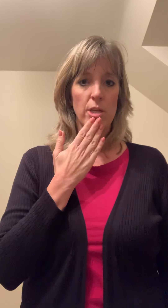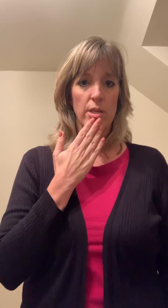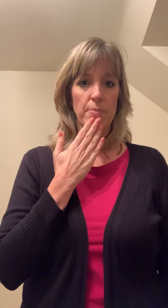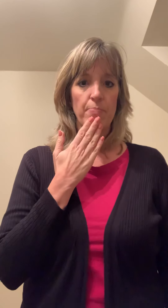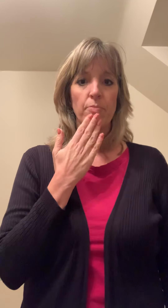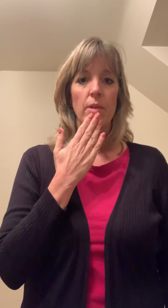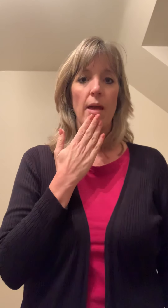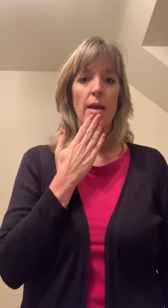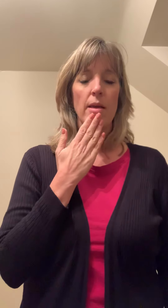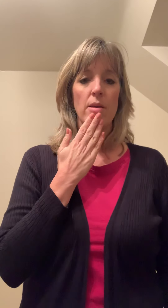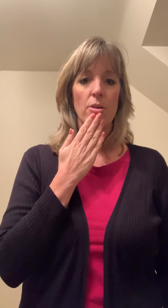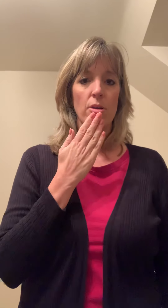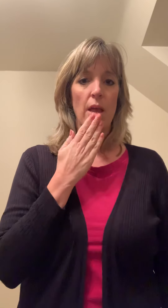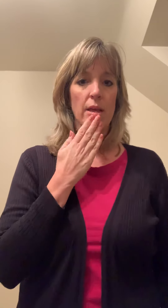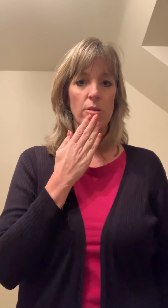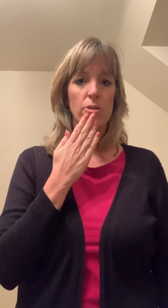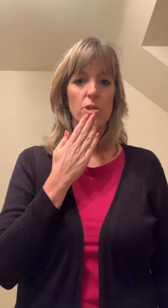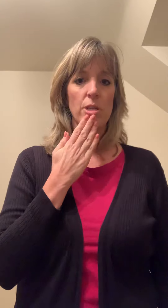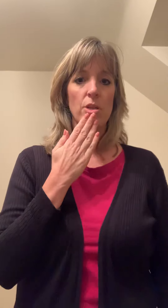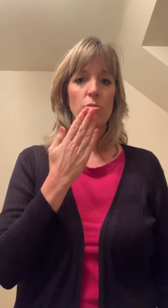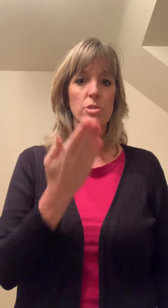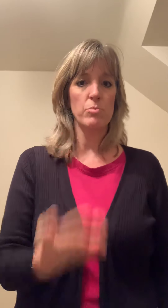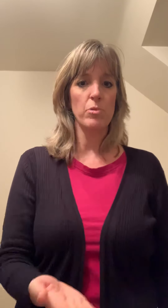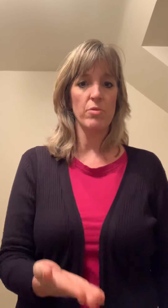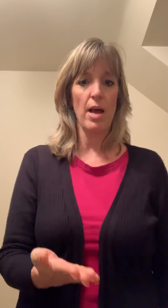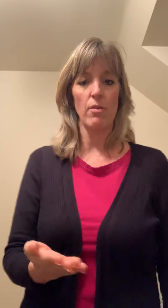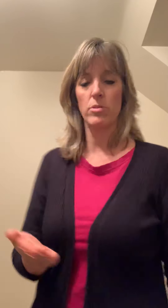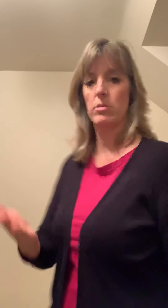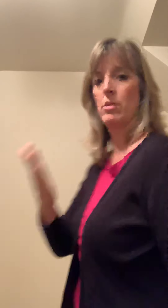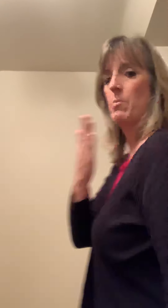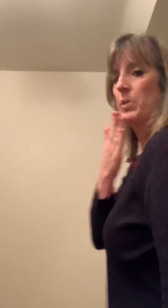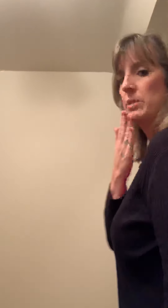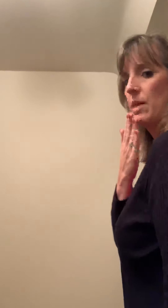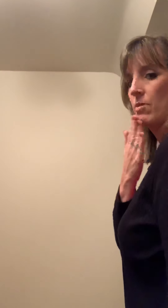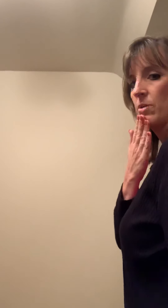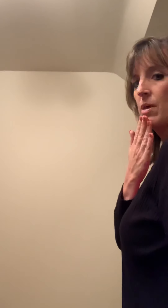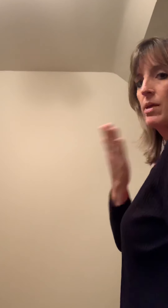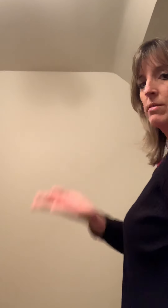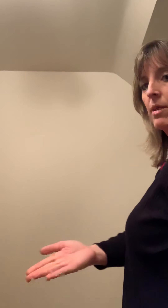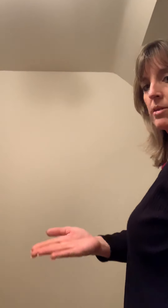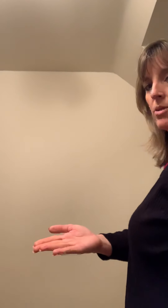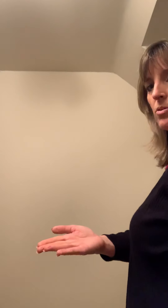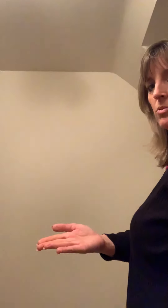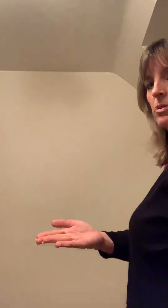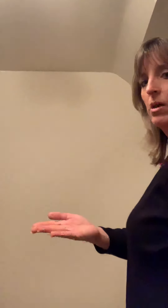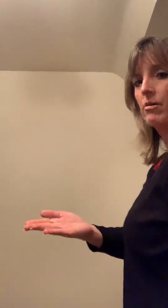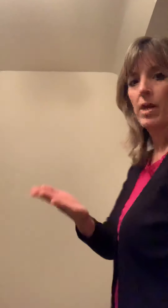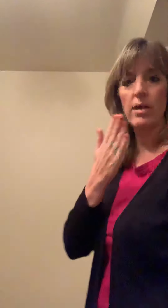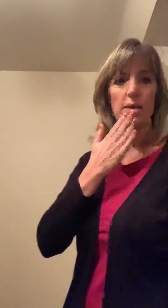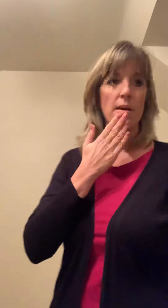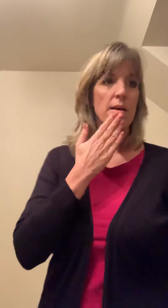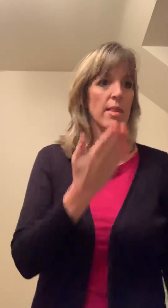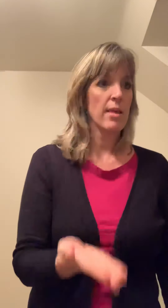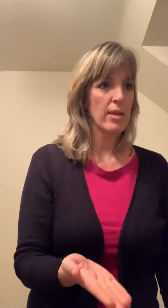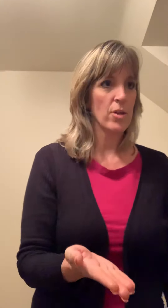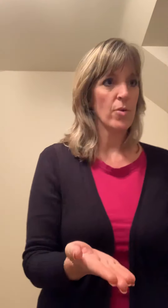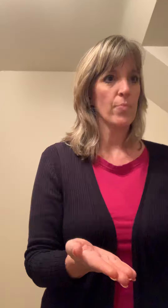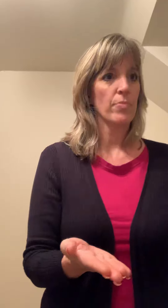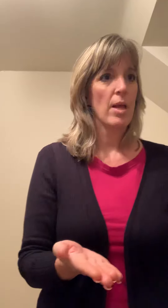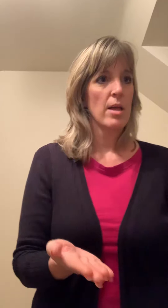chin, okay, your hand on your chin, and you just move it out and bring it down. Thank you. All right. Thank you. The